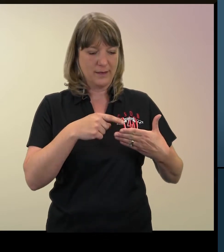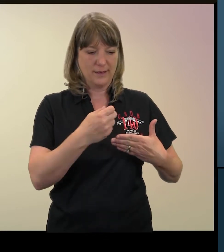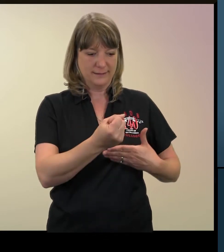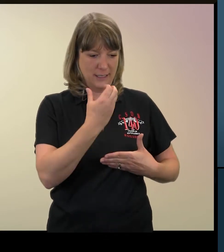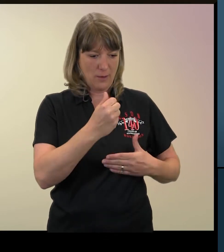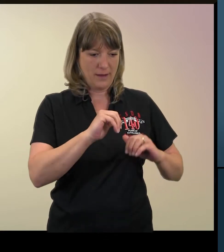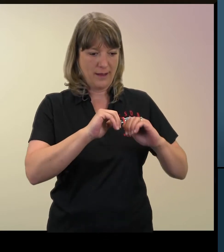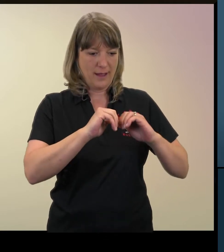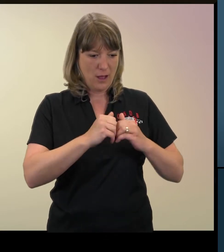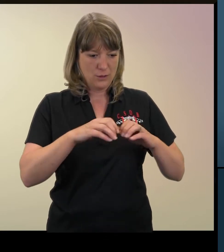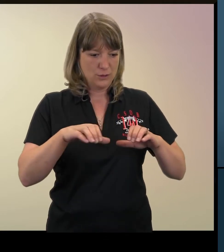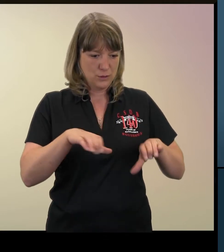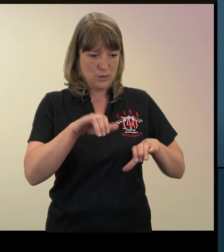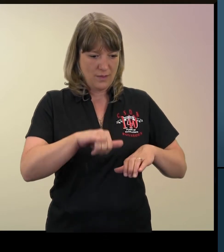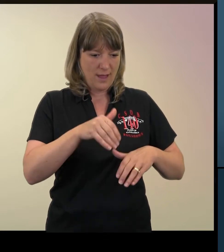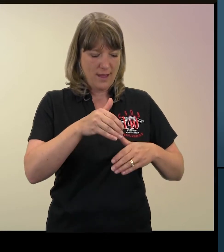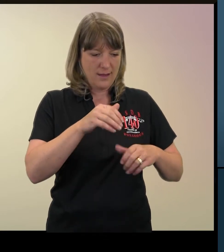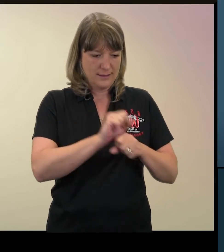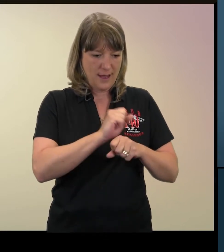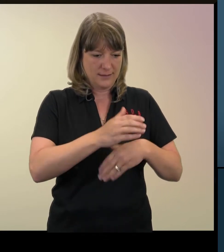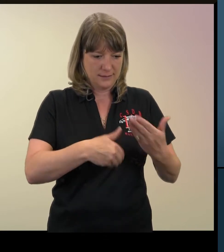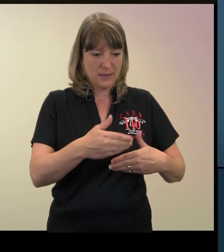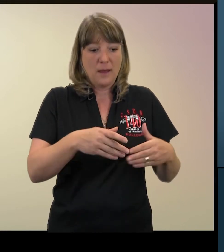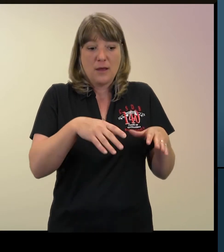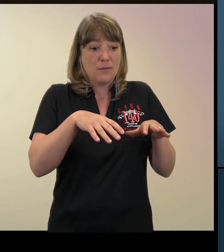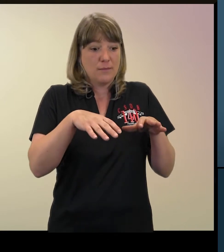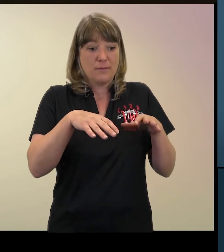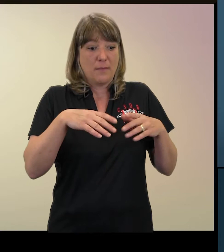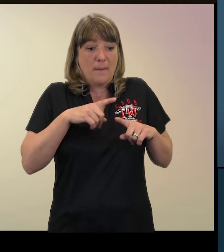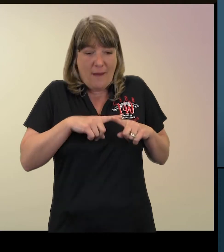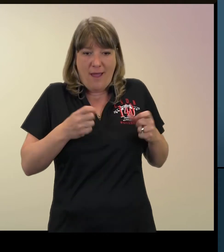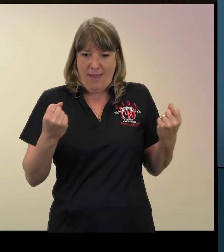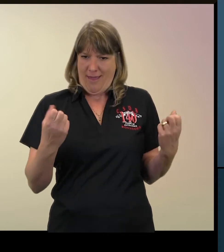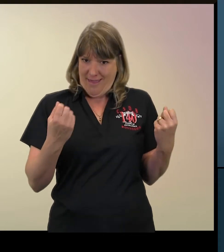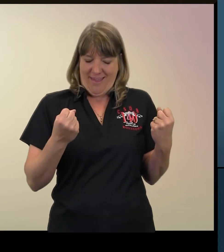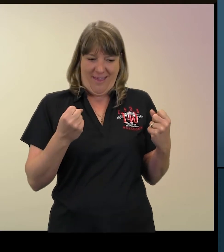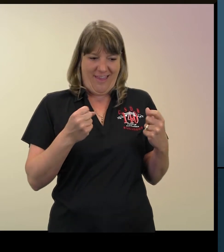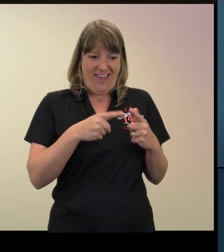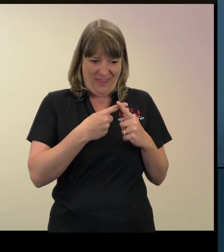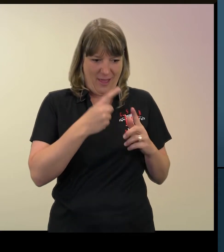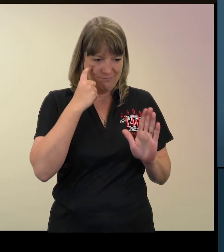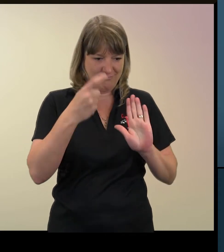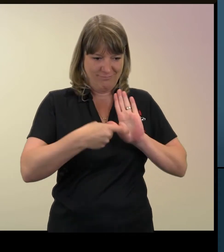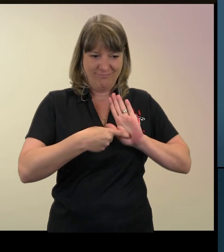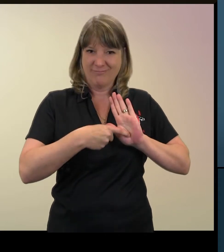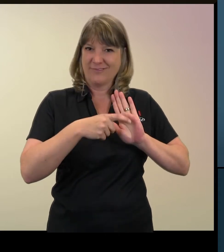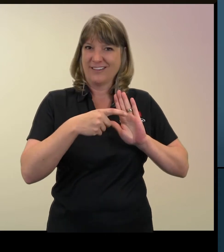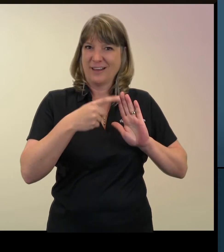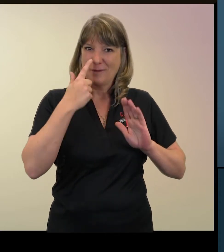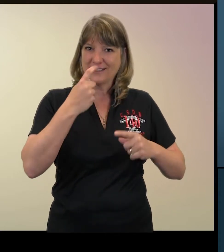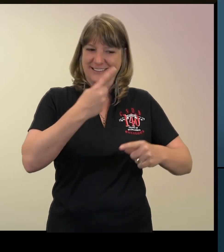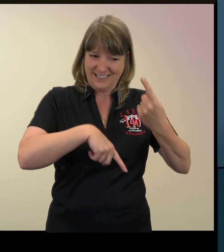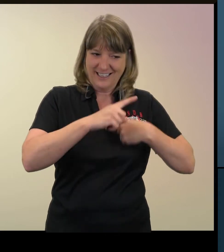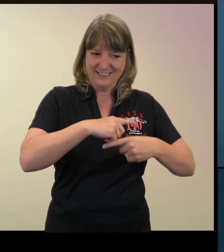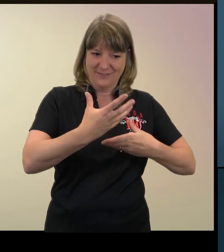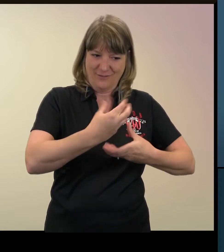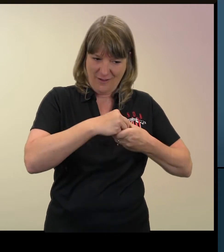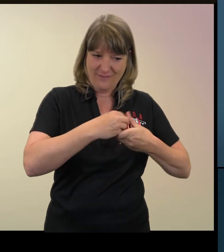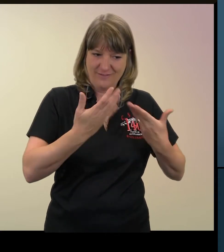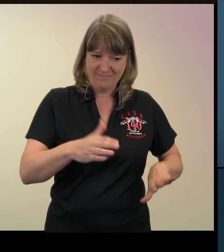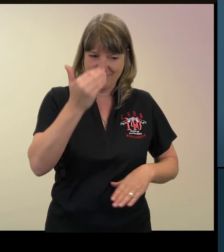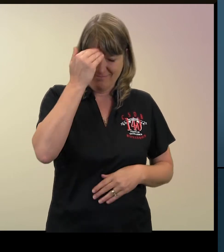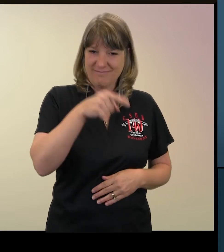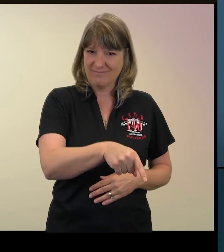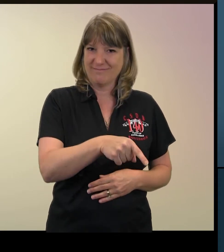show you and tell you how to perform a task, but in giving those directions, you give away the task due to the iconic nature of some of the